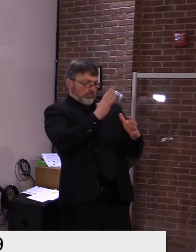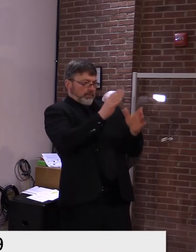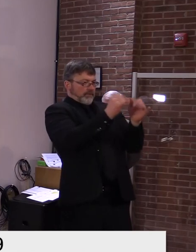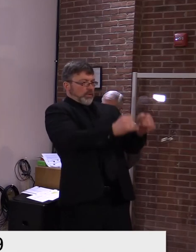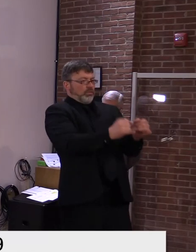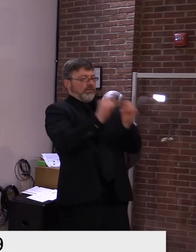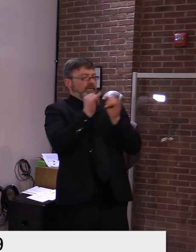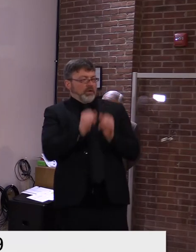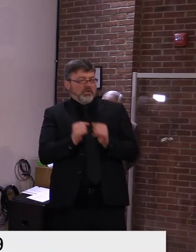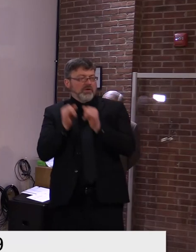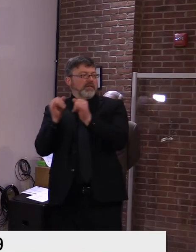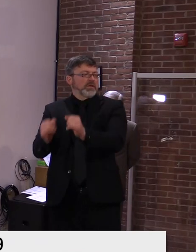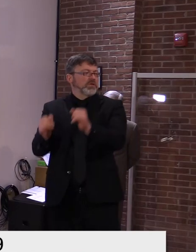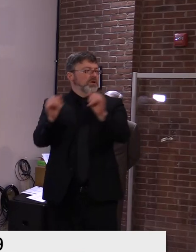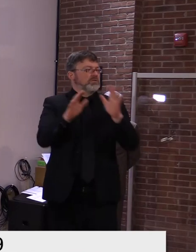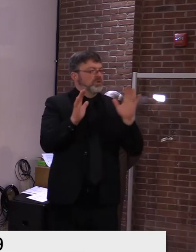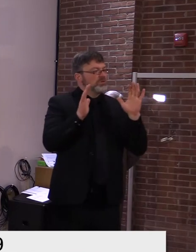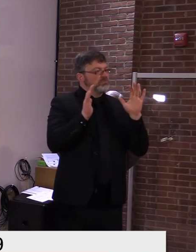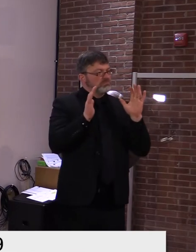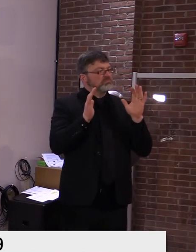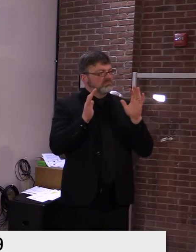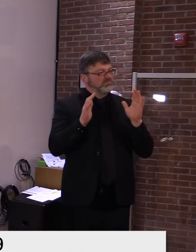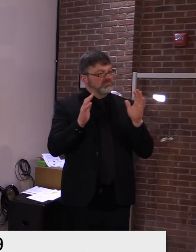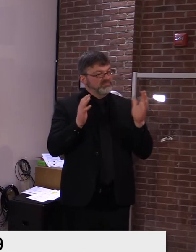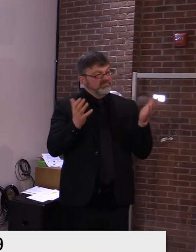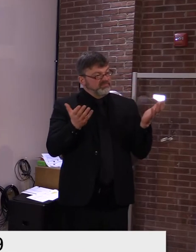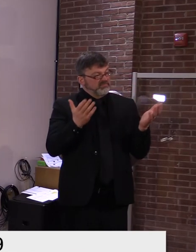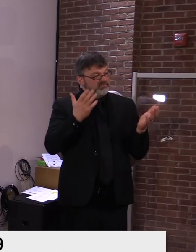operational conditions in the state.